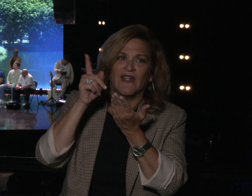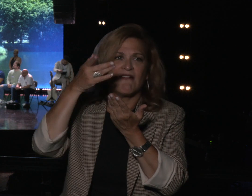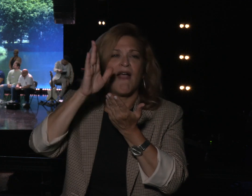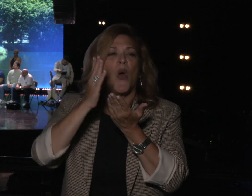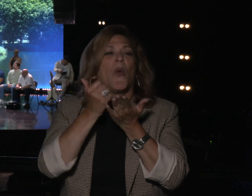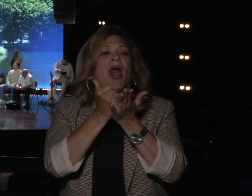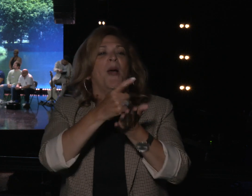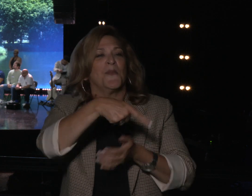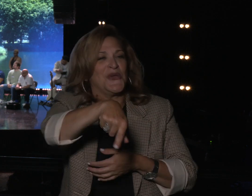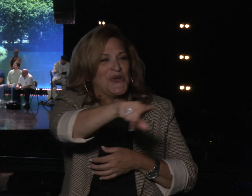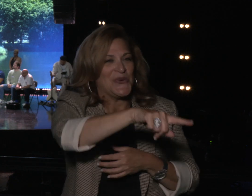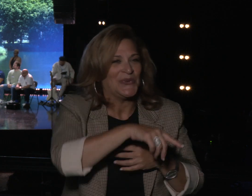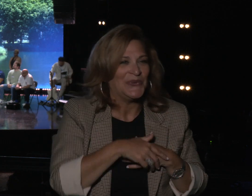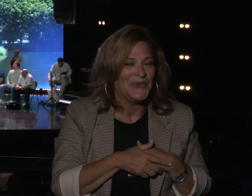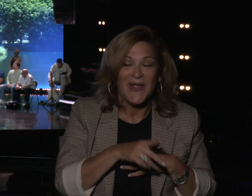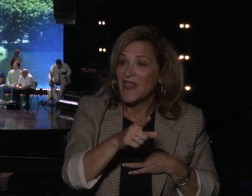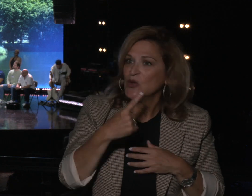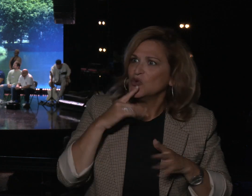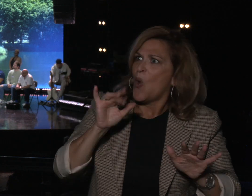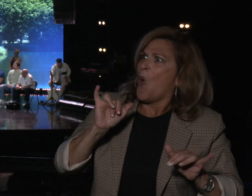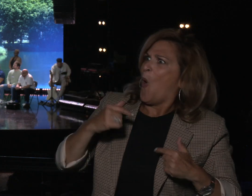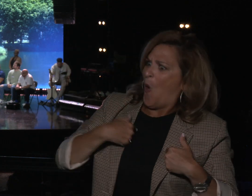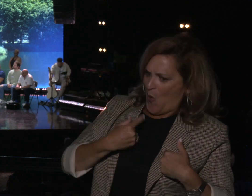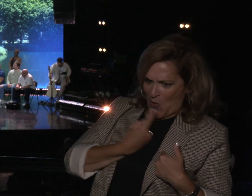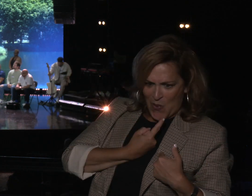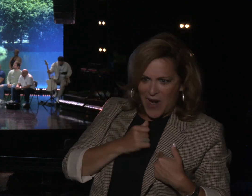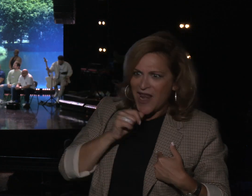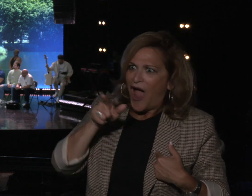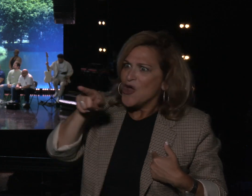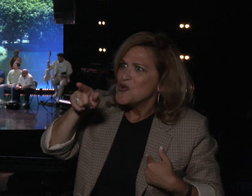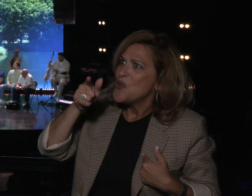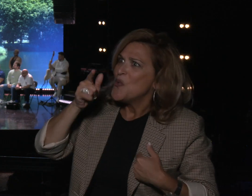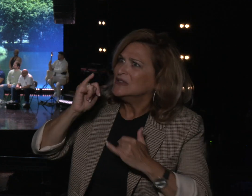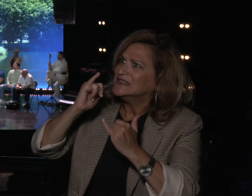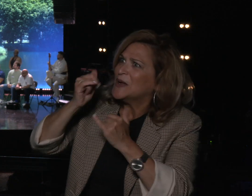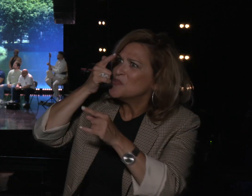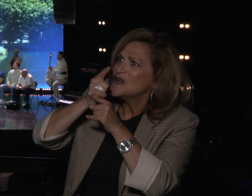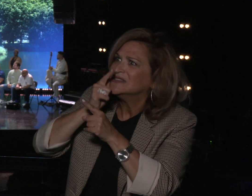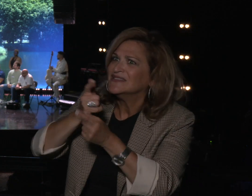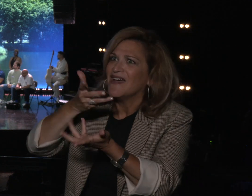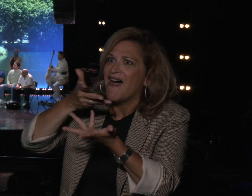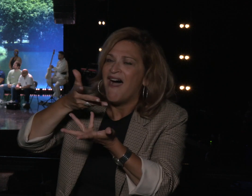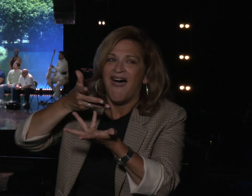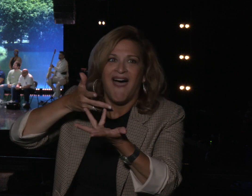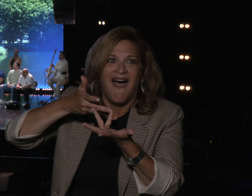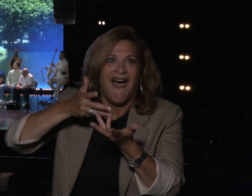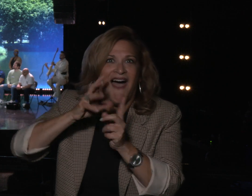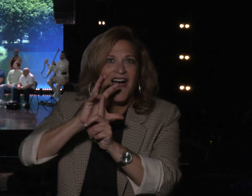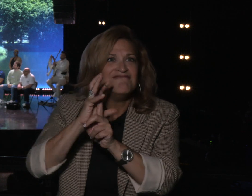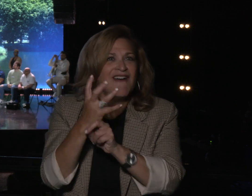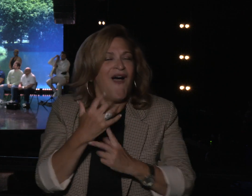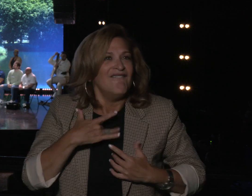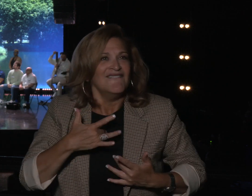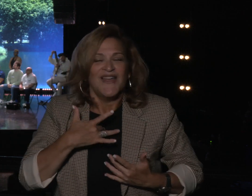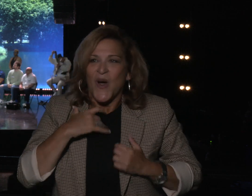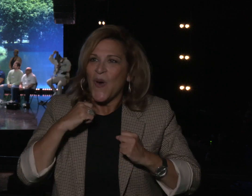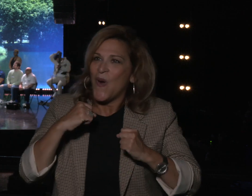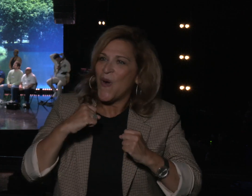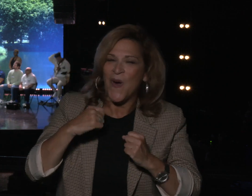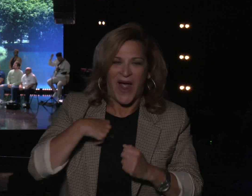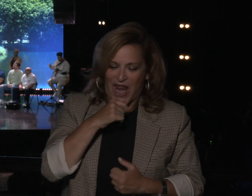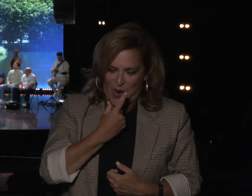sudden you'll be like, oh, I'm not the only one going through the same thing. I'm not the only one going through that. Like, I'm not the only one that's dealing